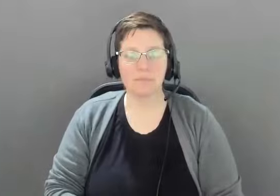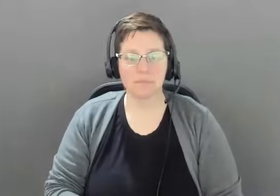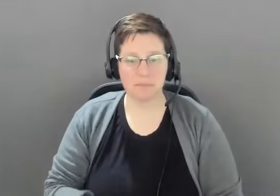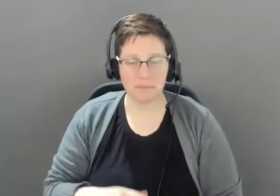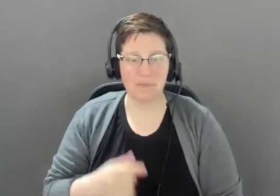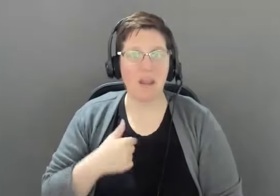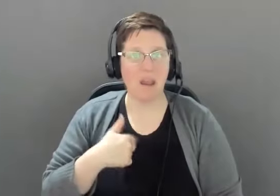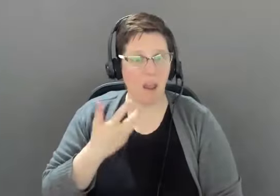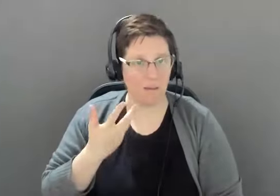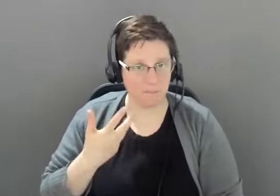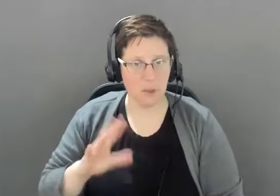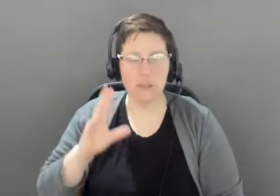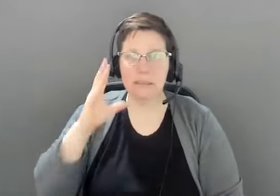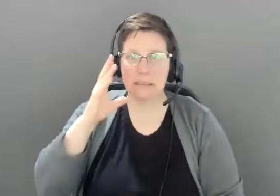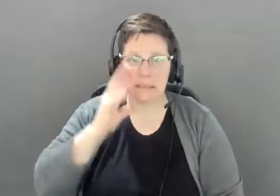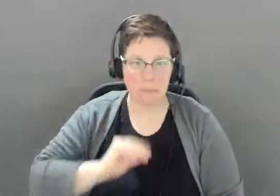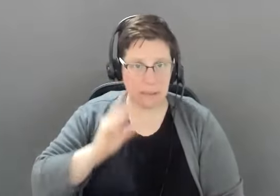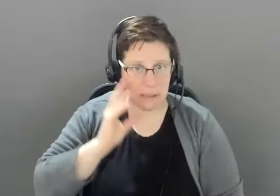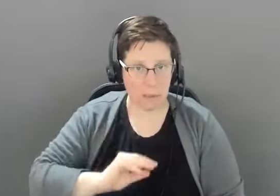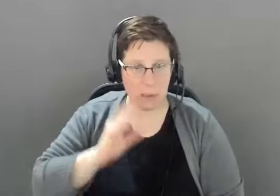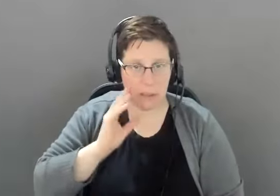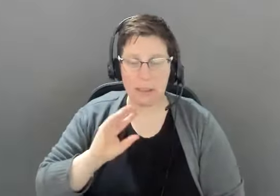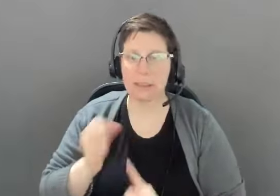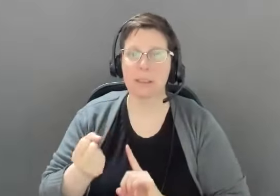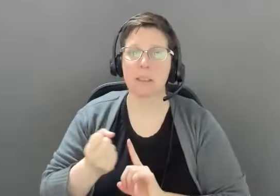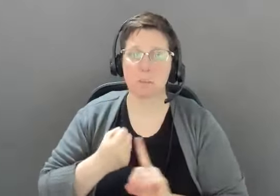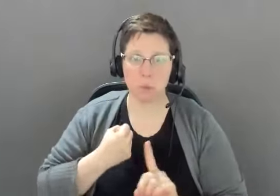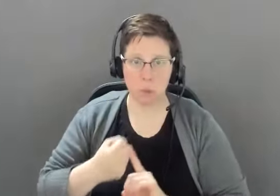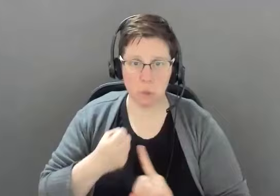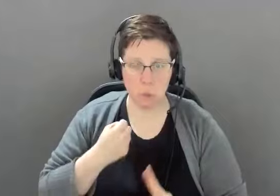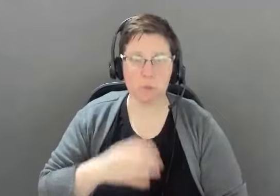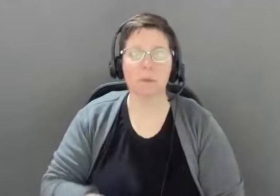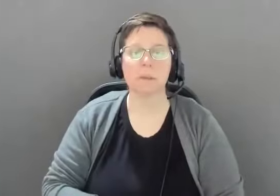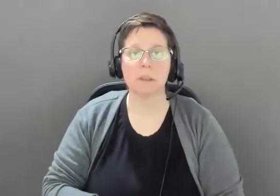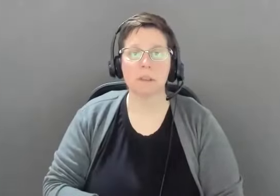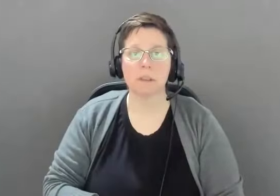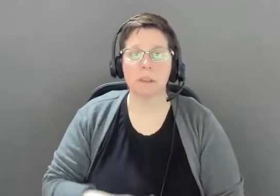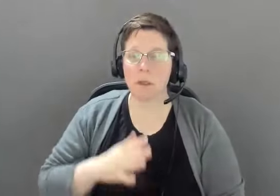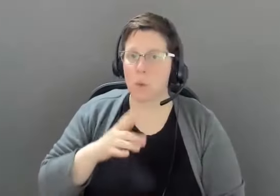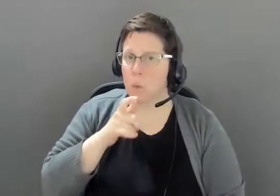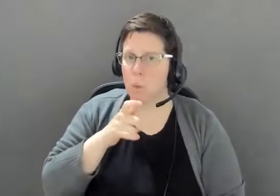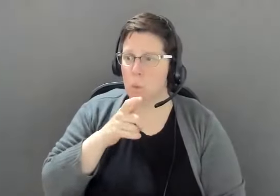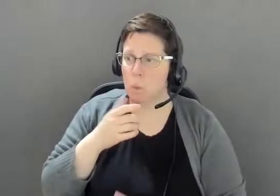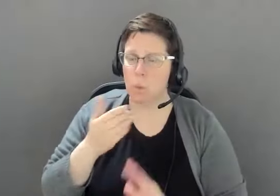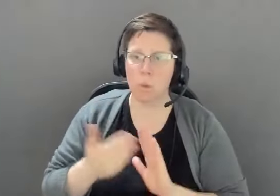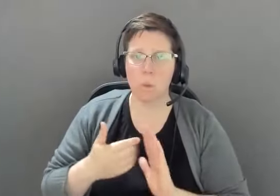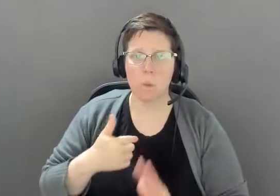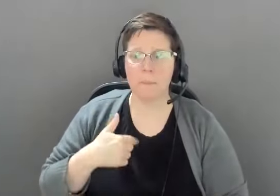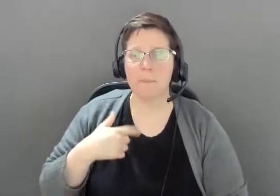a historical abuse that was perpetrated by my driving school teacher in 2013 when I was 18